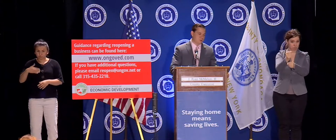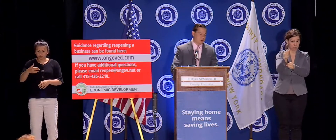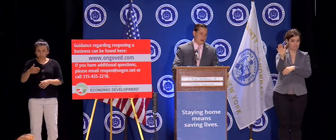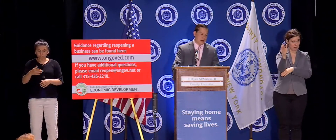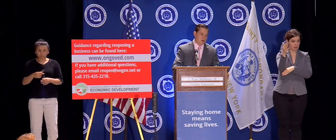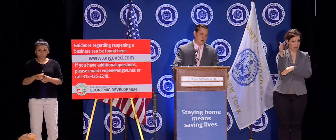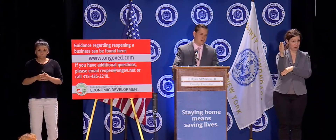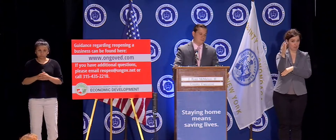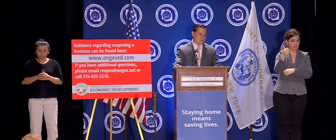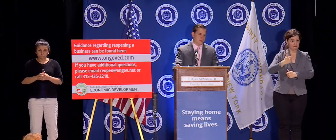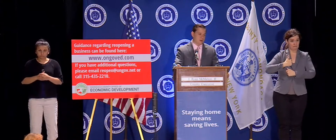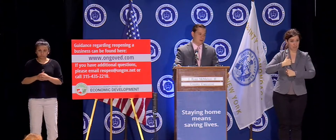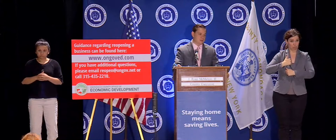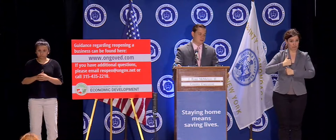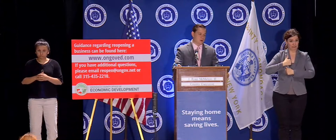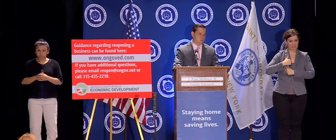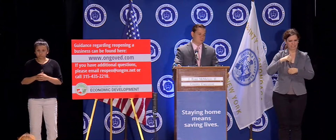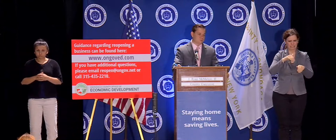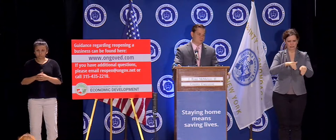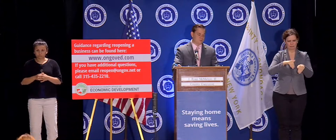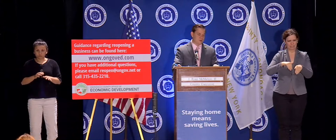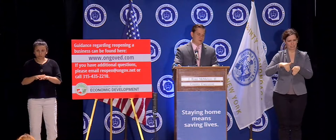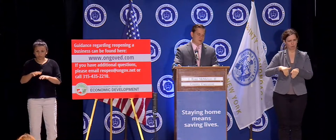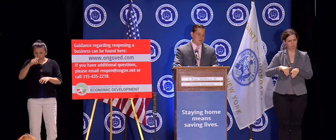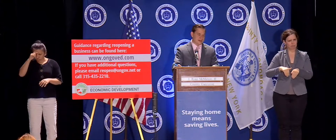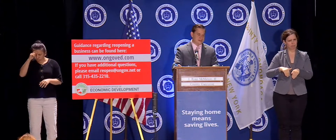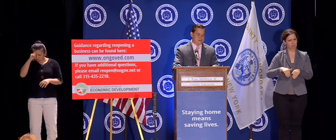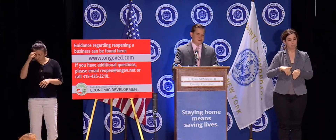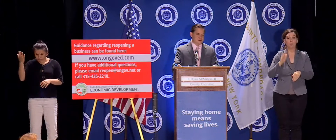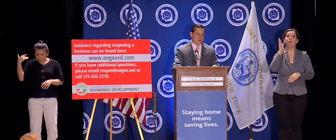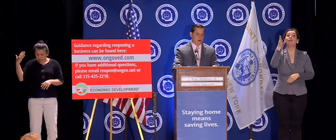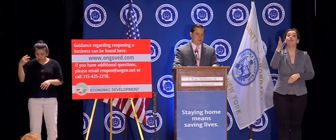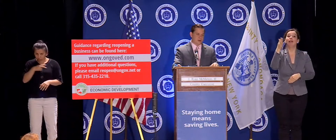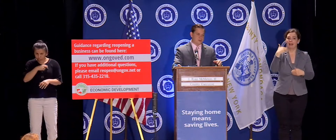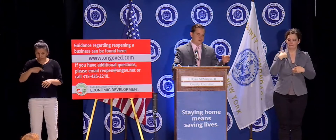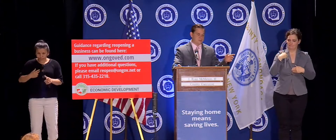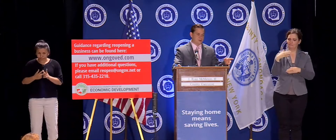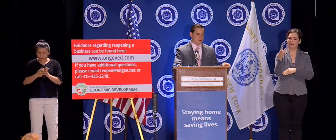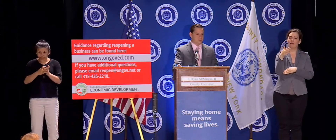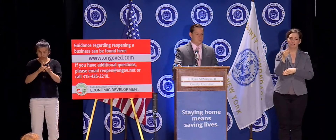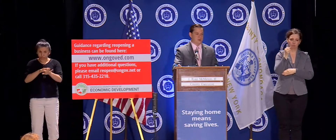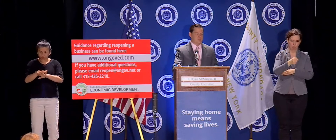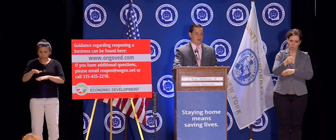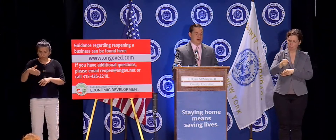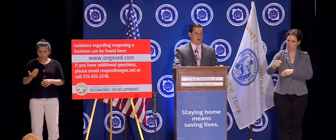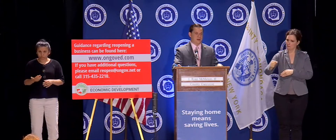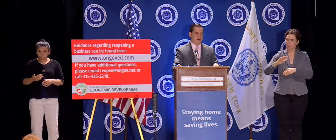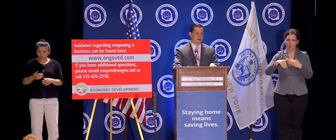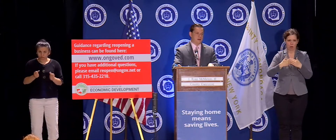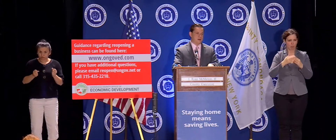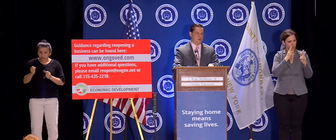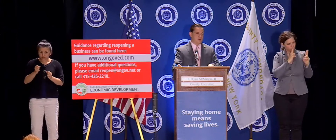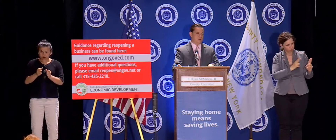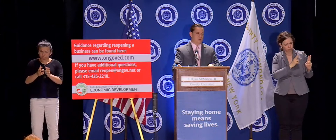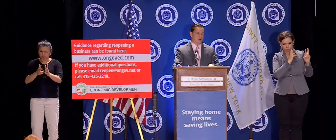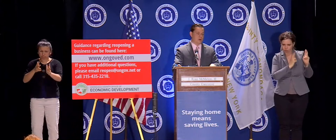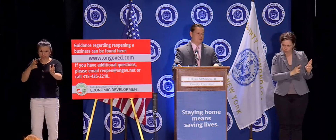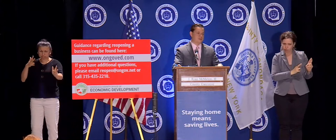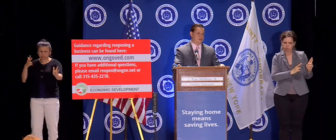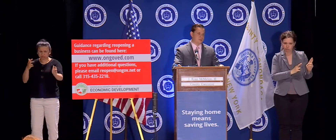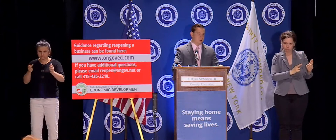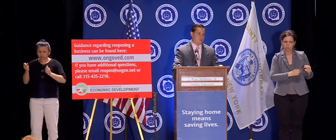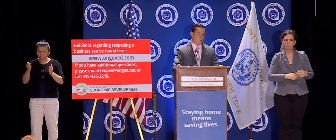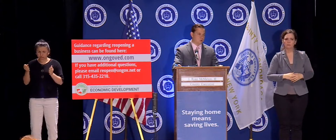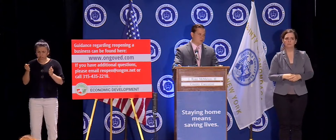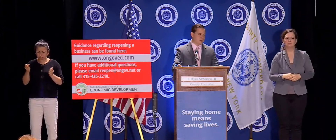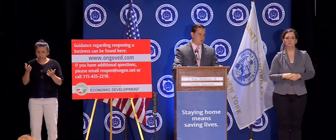Cemetery and honoring it. And so that's the car parades are something we got a